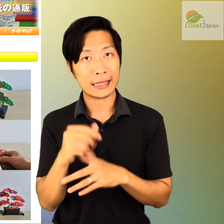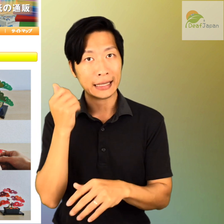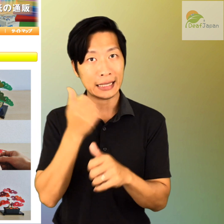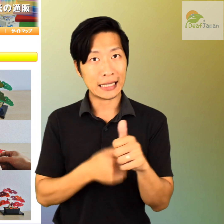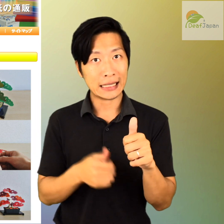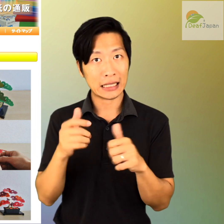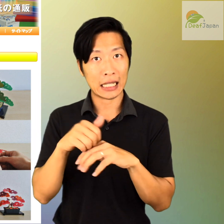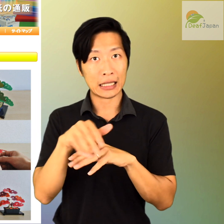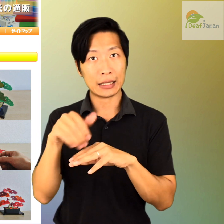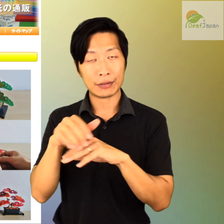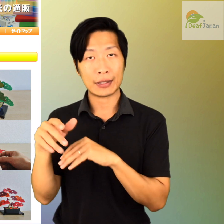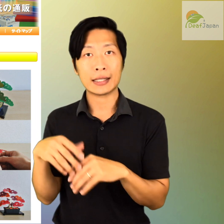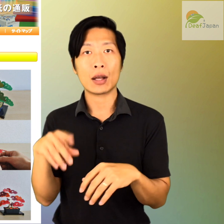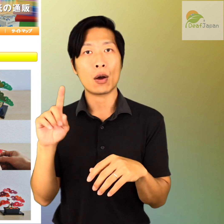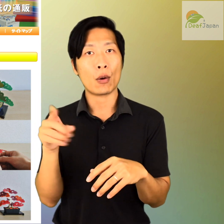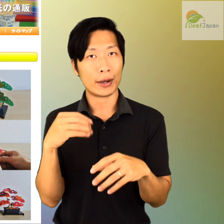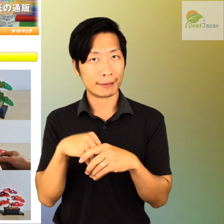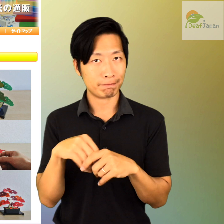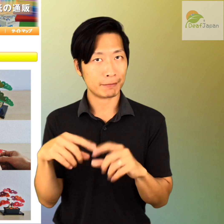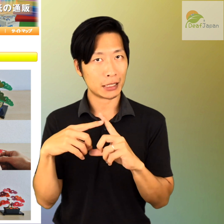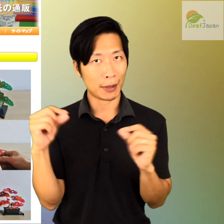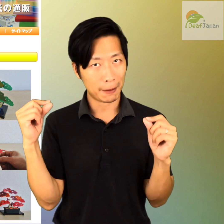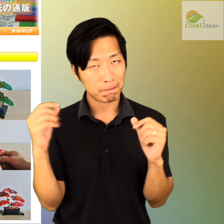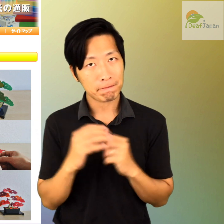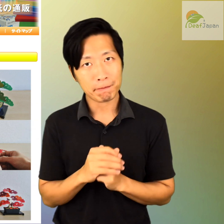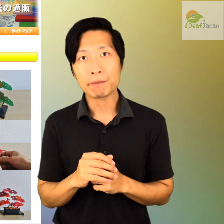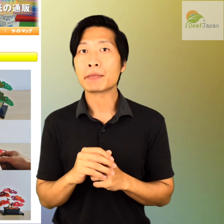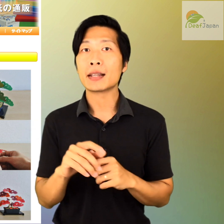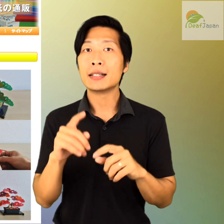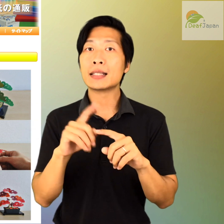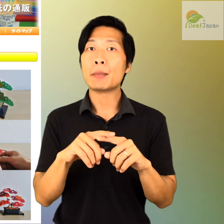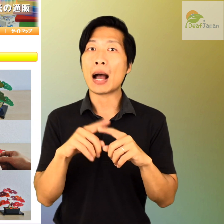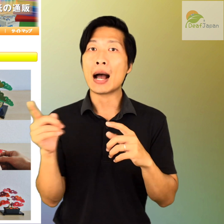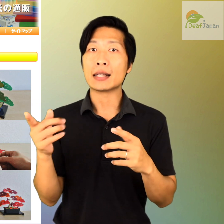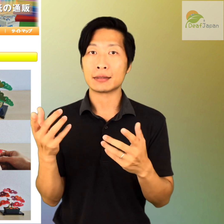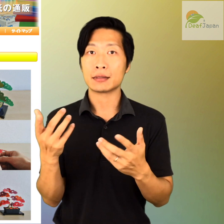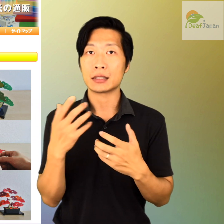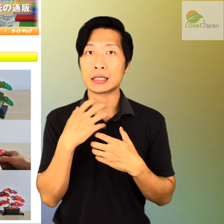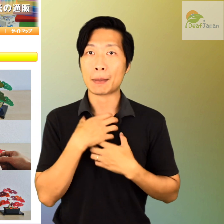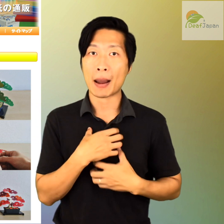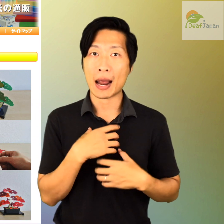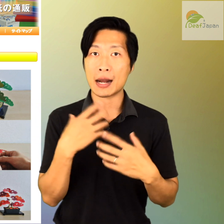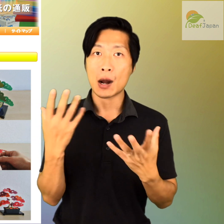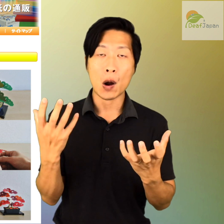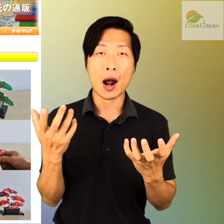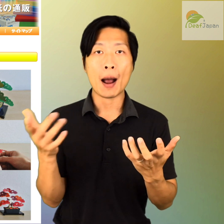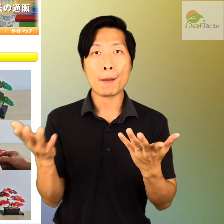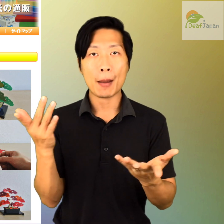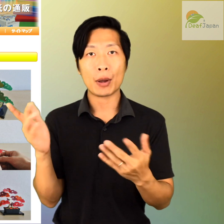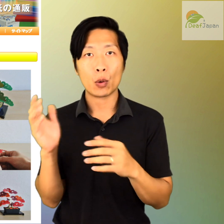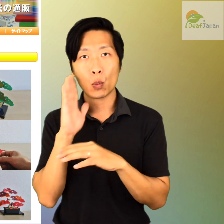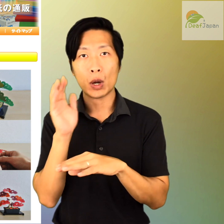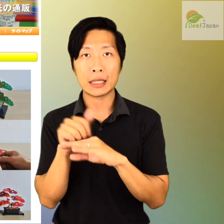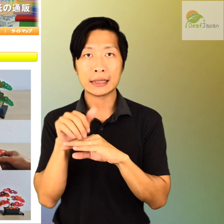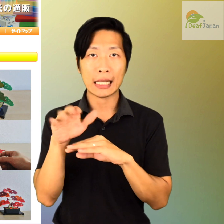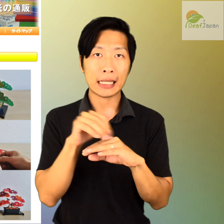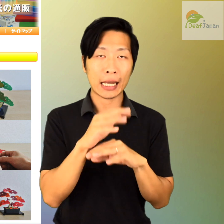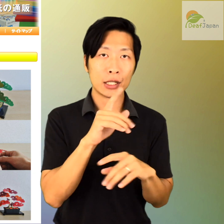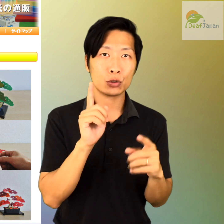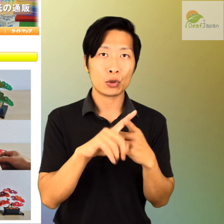14.70 cents US dollars. Each delivery is currently available within Japan only. Depending on demand, however,